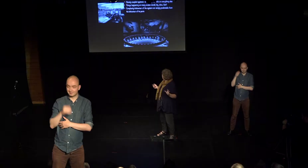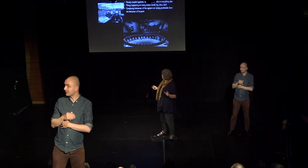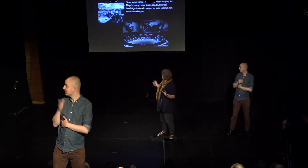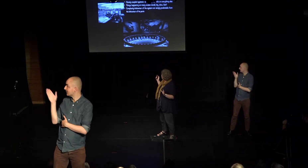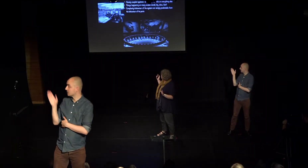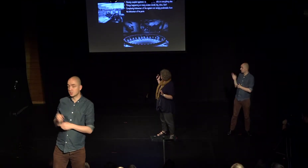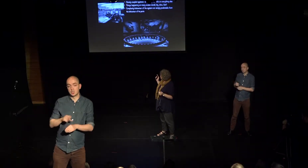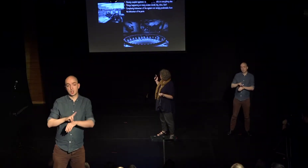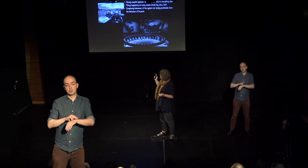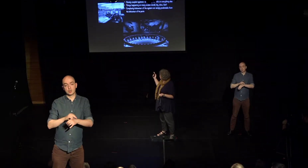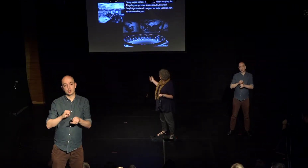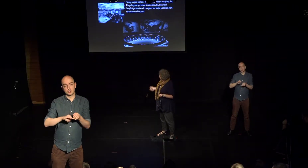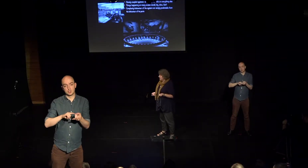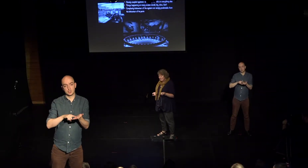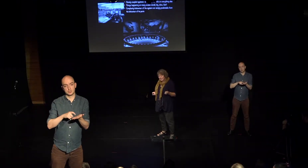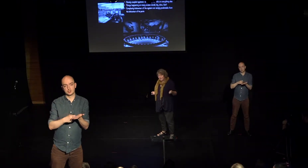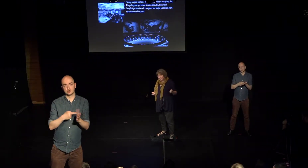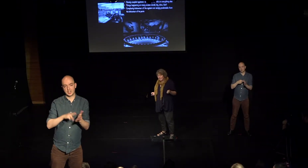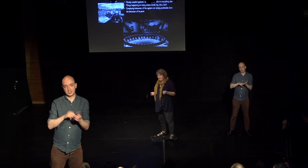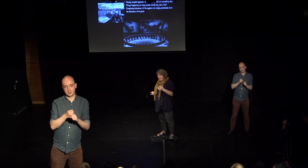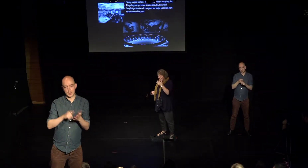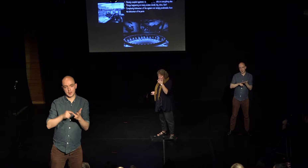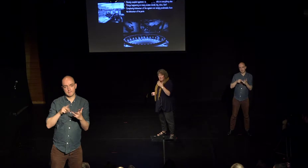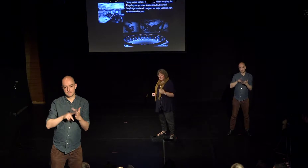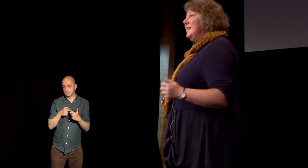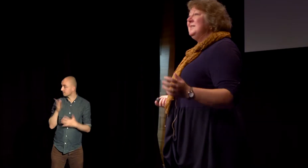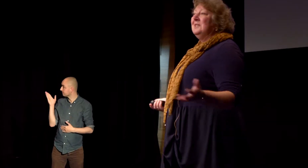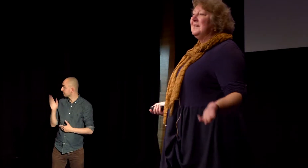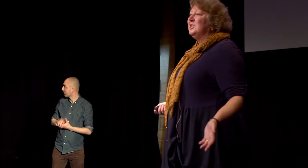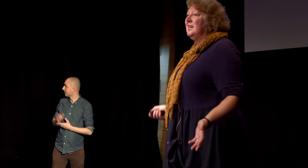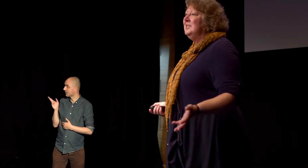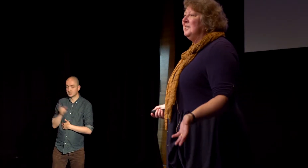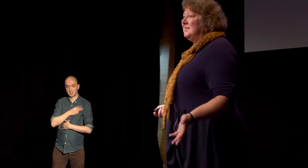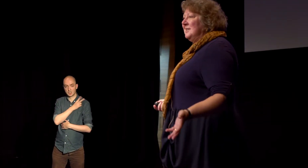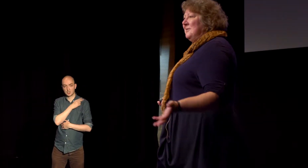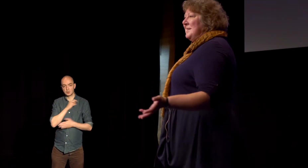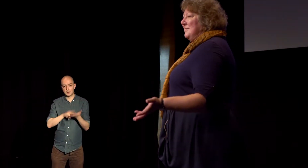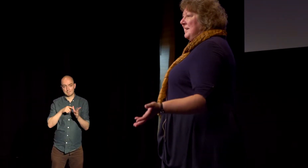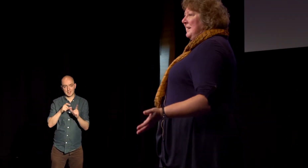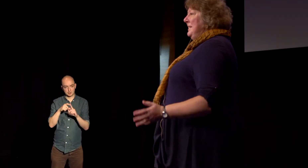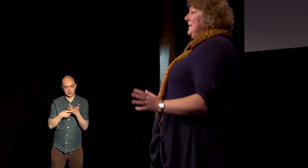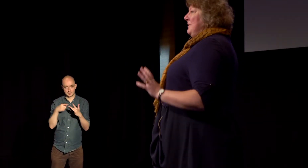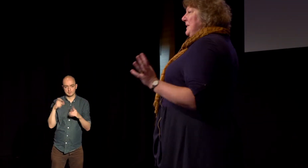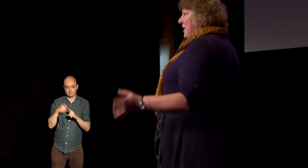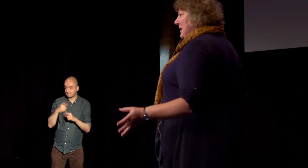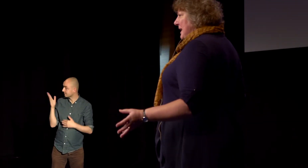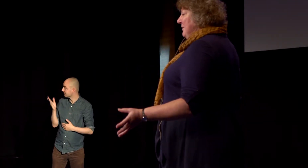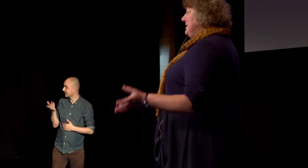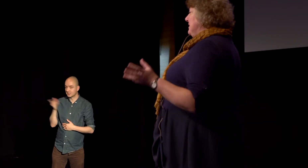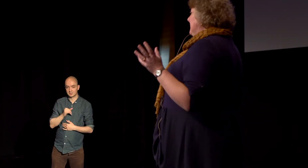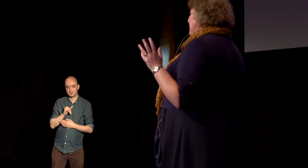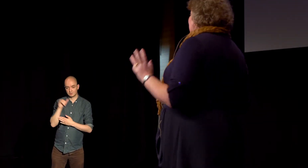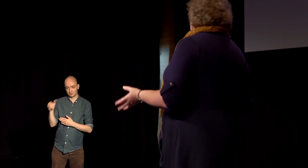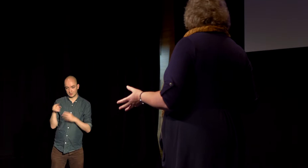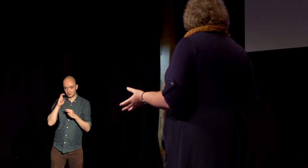shots from the film. And on the top left there, you can see it's Colonel Mandrake. He's on his exchange year to the US, okay? With the RAF,